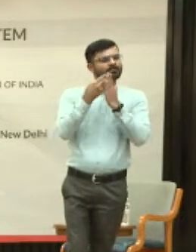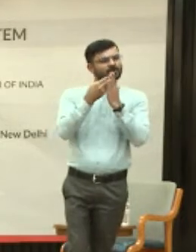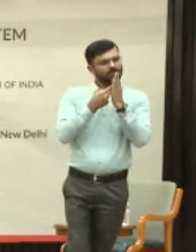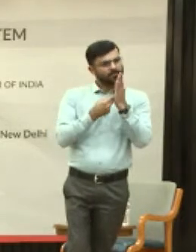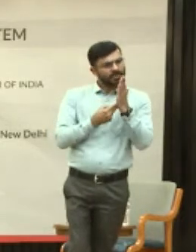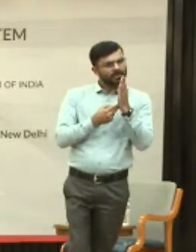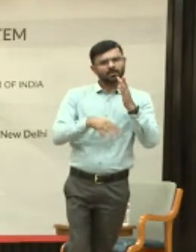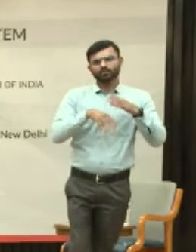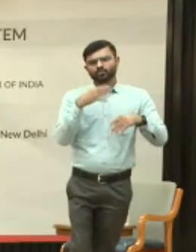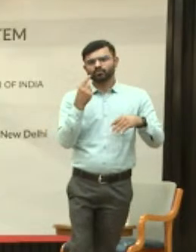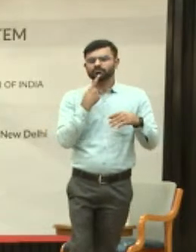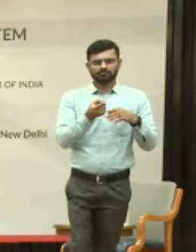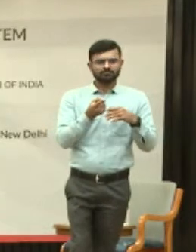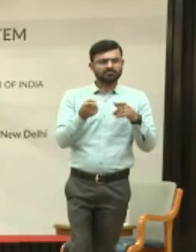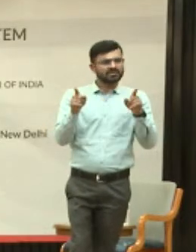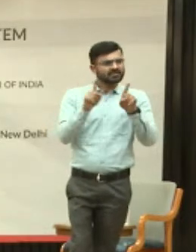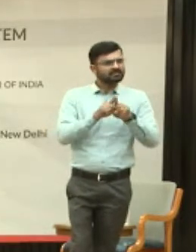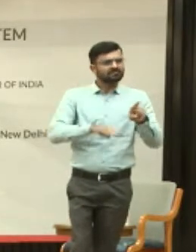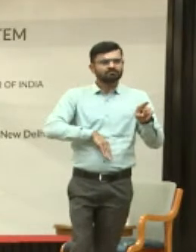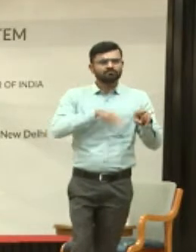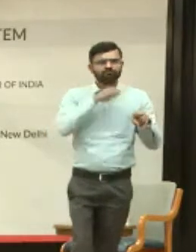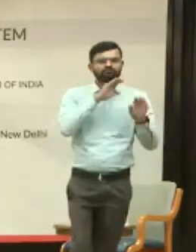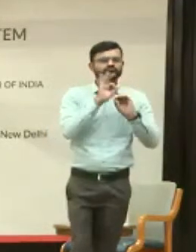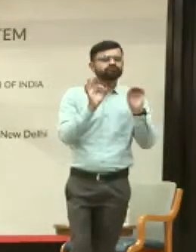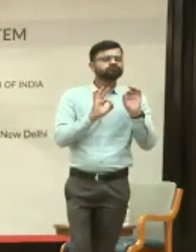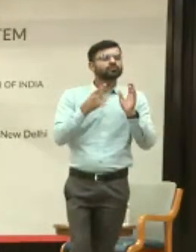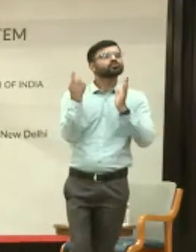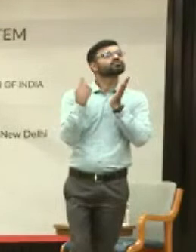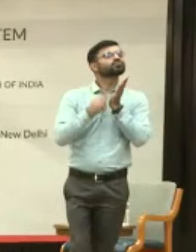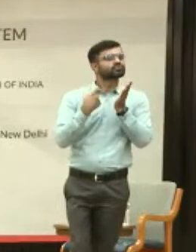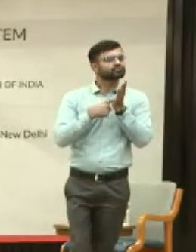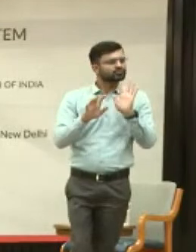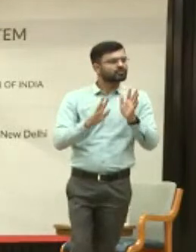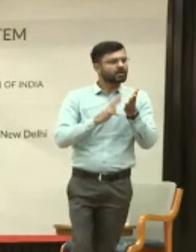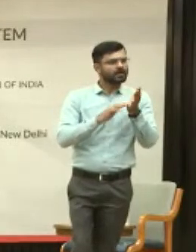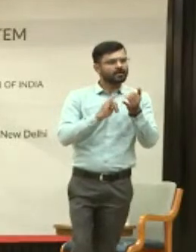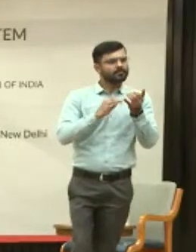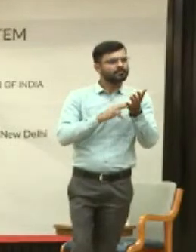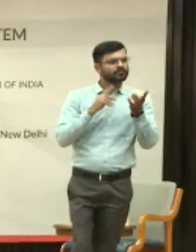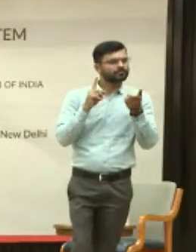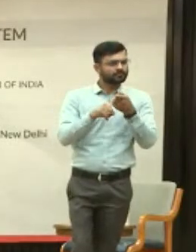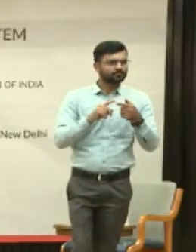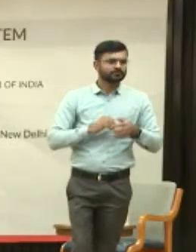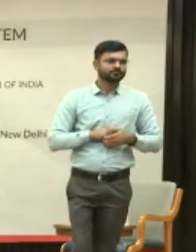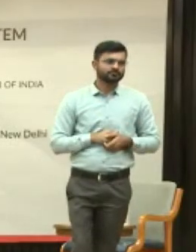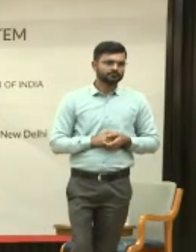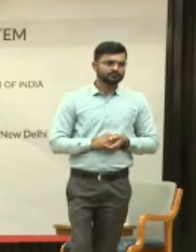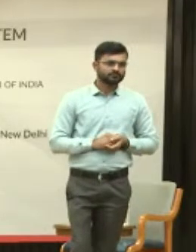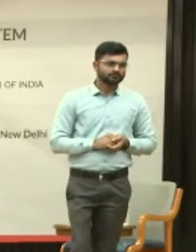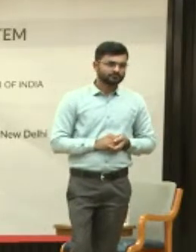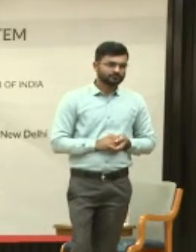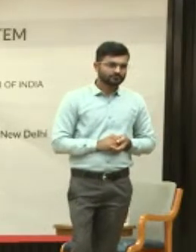means exit. So there must be satisfactory exit provisions for MSME.